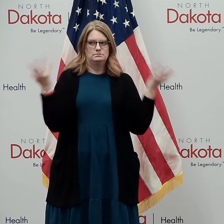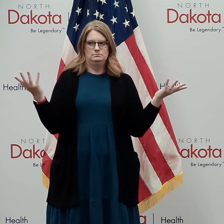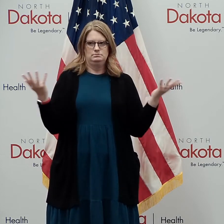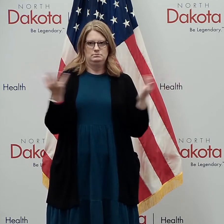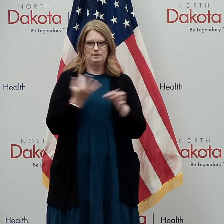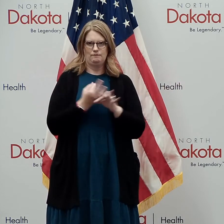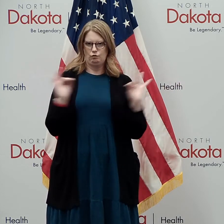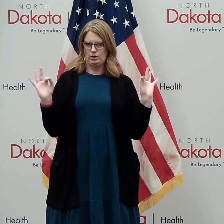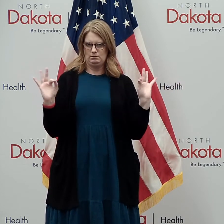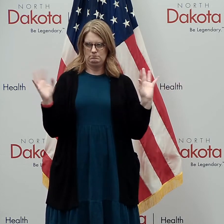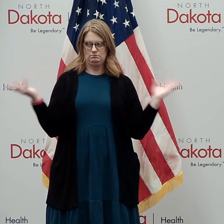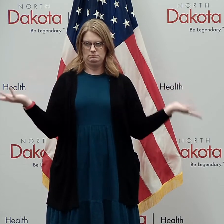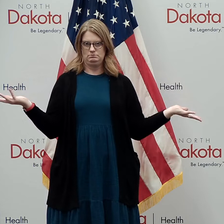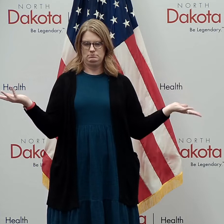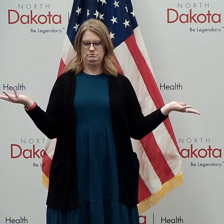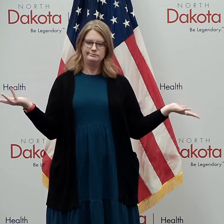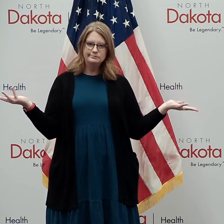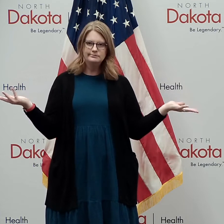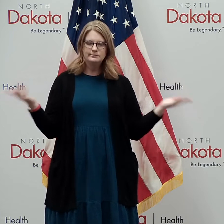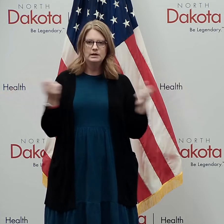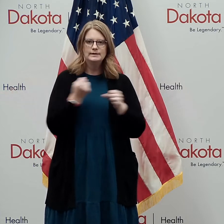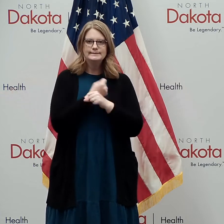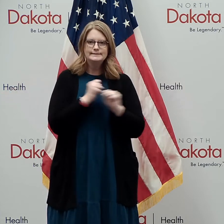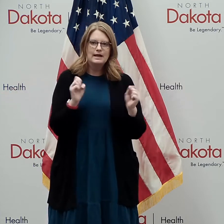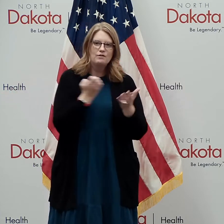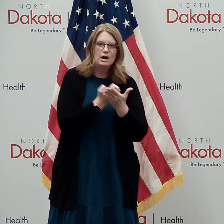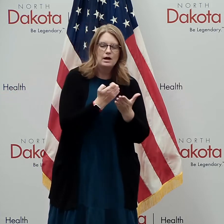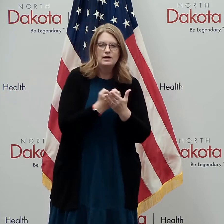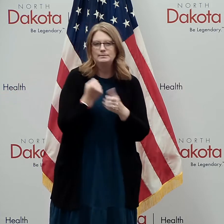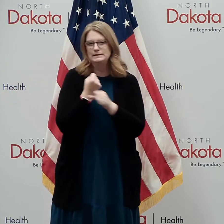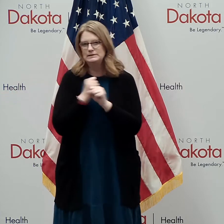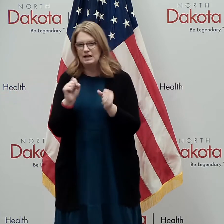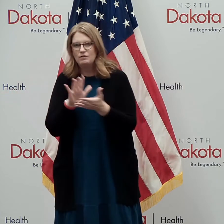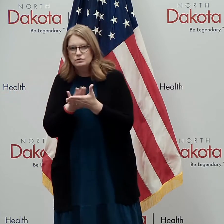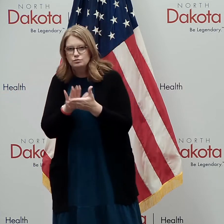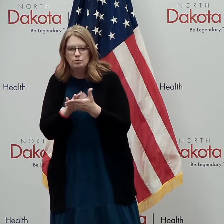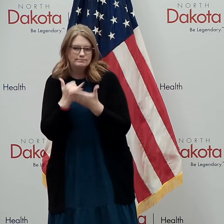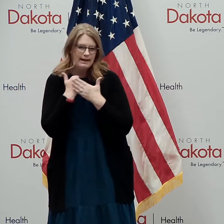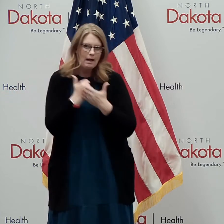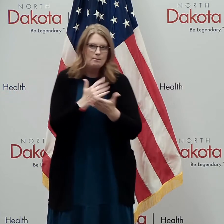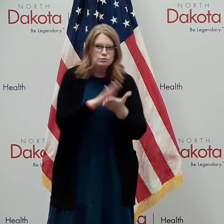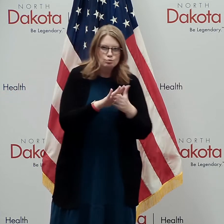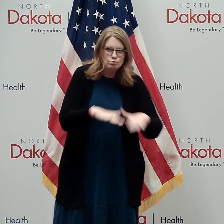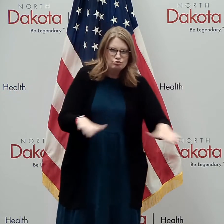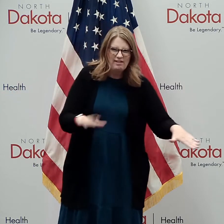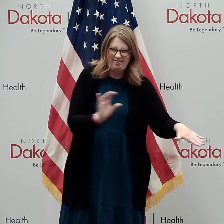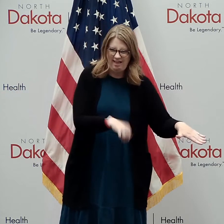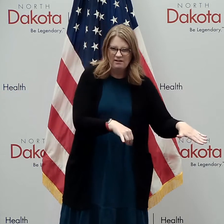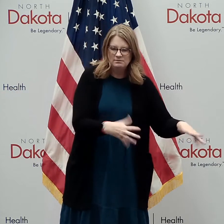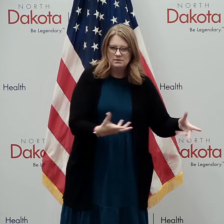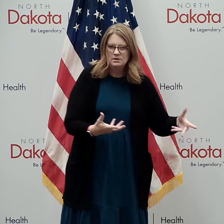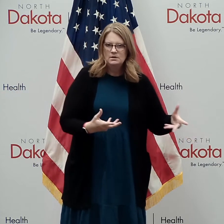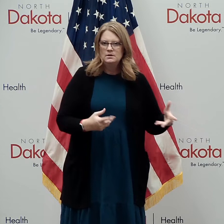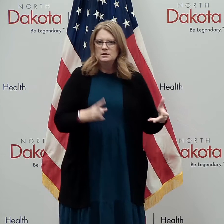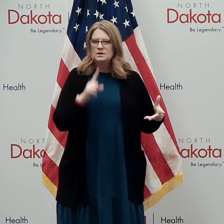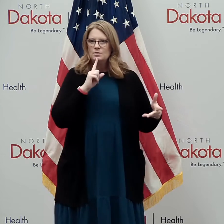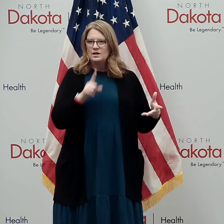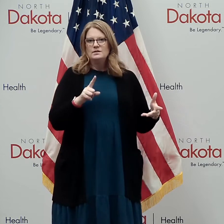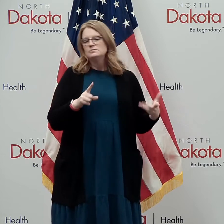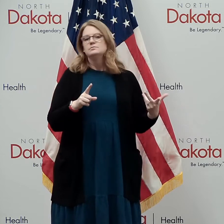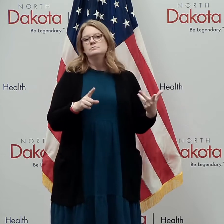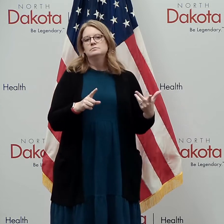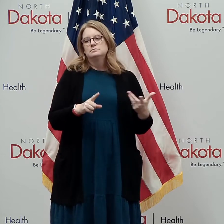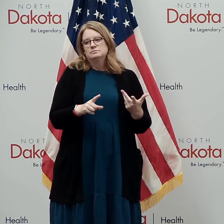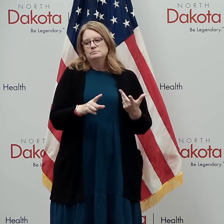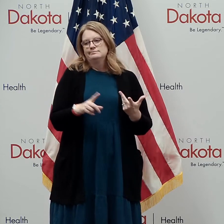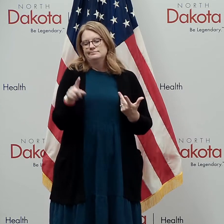free activities that help save our economy, save our schools, help our school children, and so again, we're asking everybody to do their